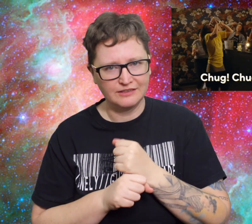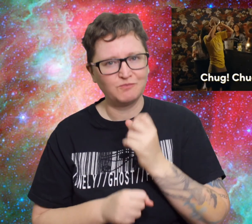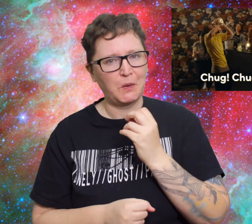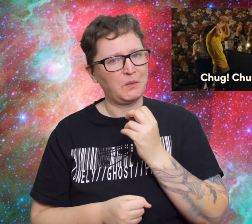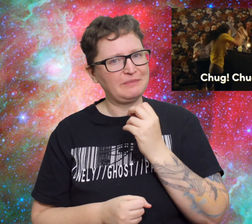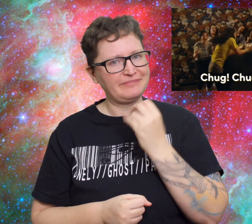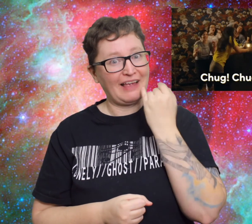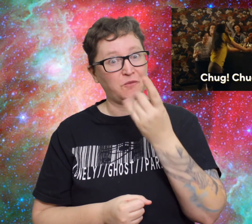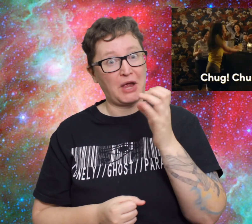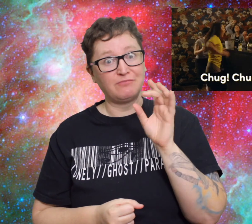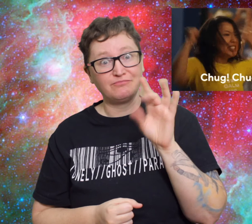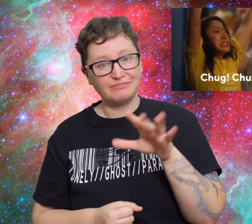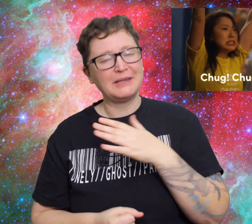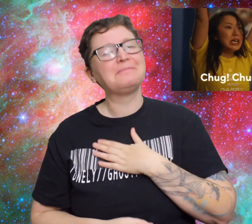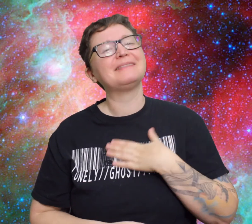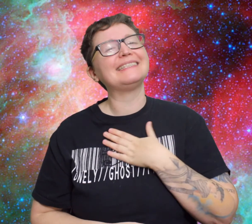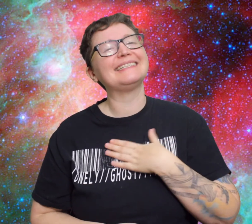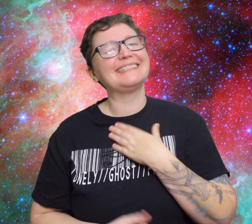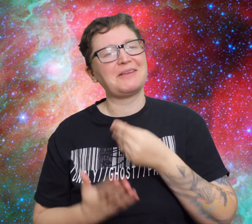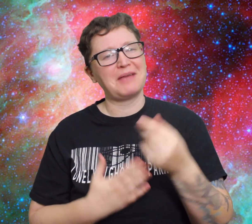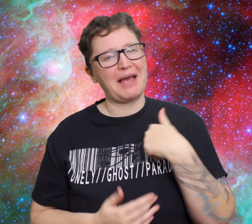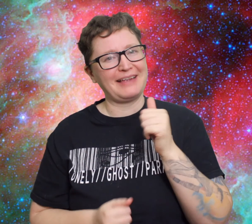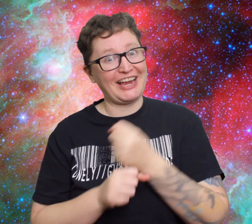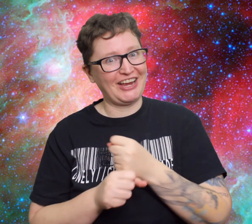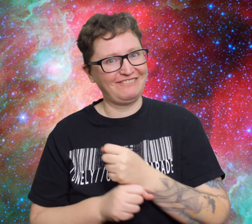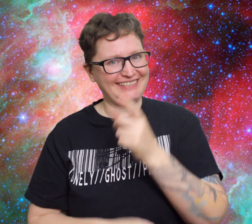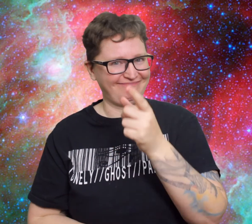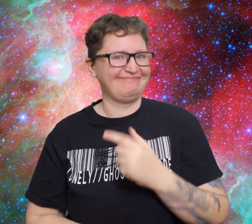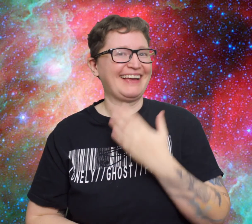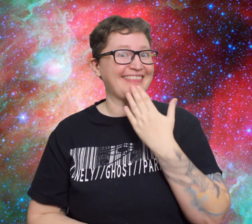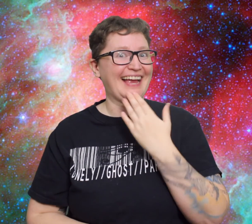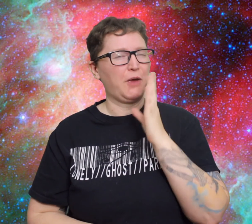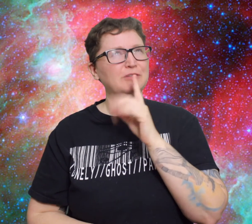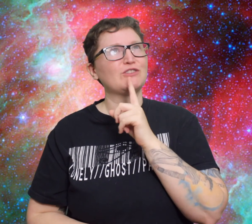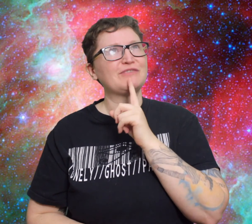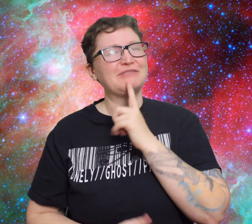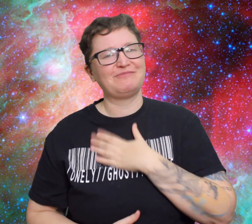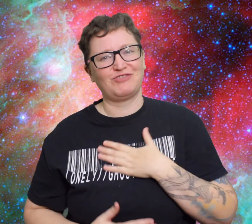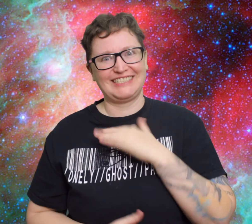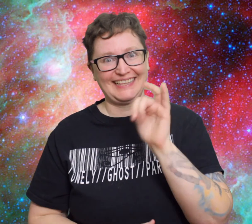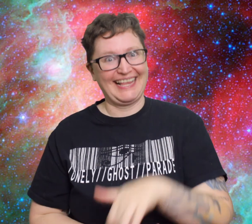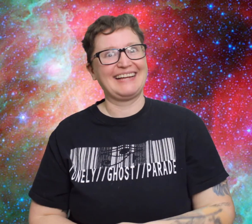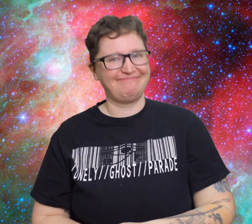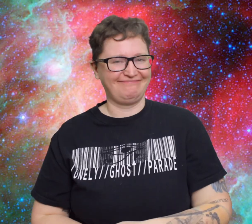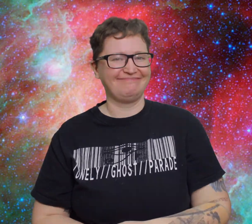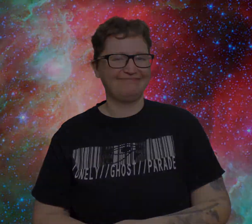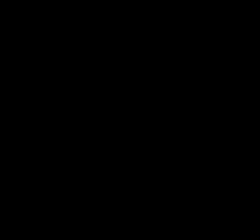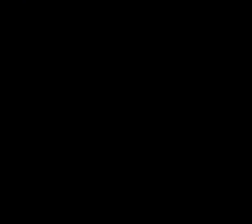love coffee. So if you want to do that, please buy me a coffee. Thank you so much. I really, really appreciate it.